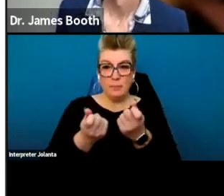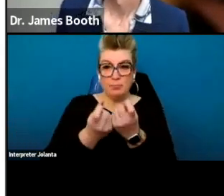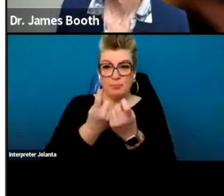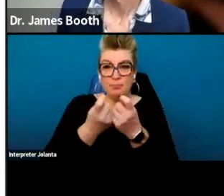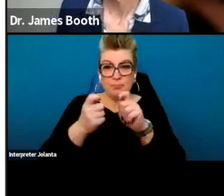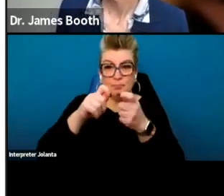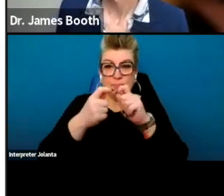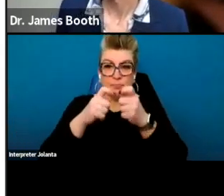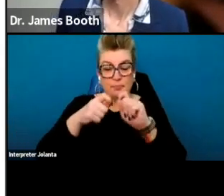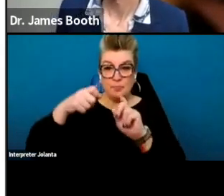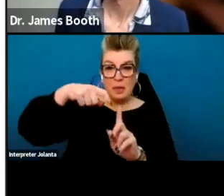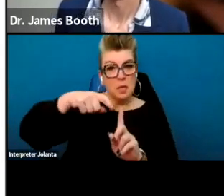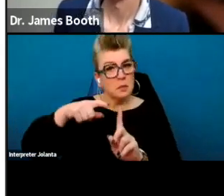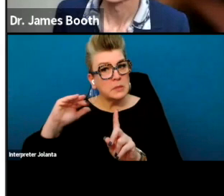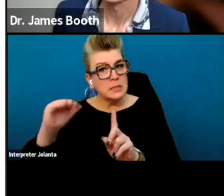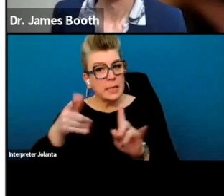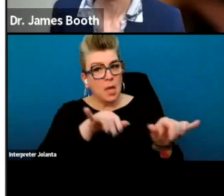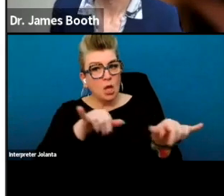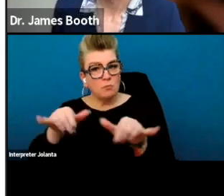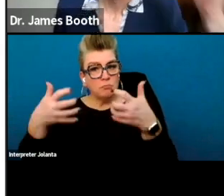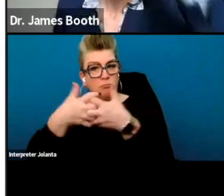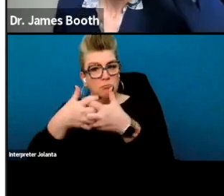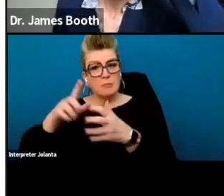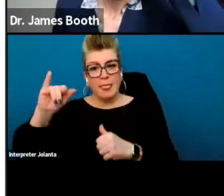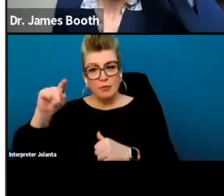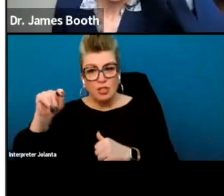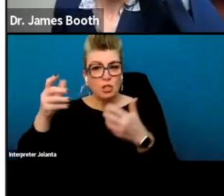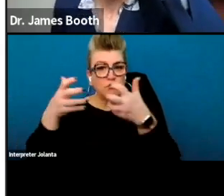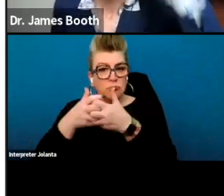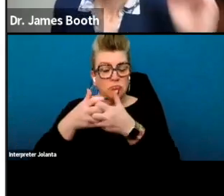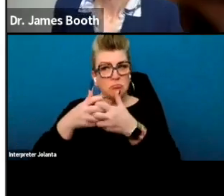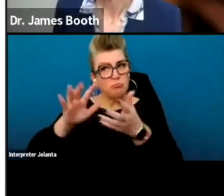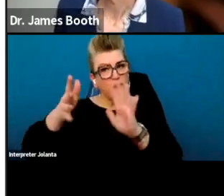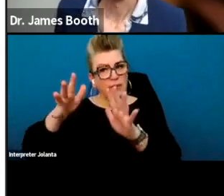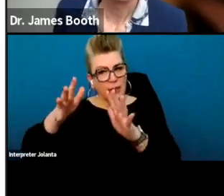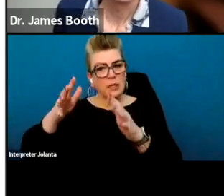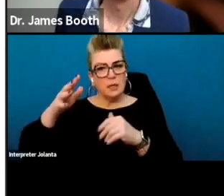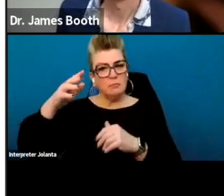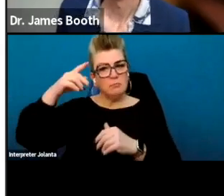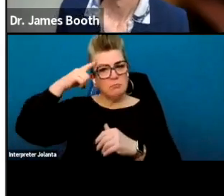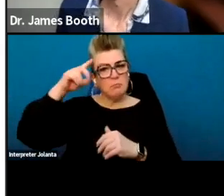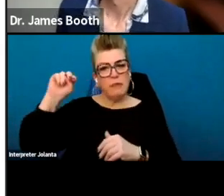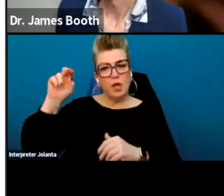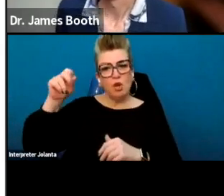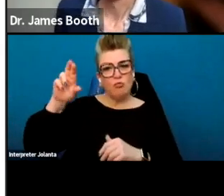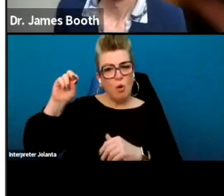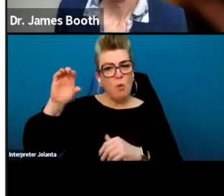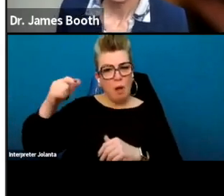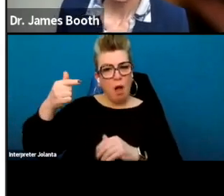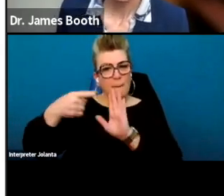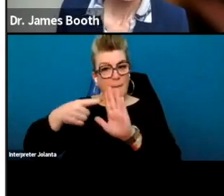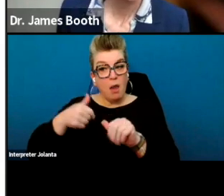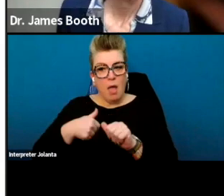been reported in the literature, and is roughly consistent with the neurocognitive model that I outlined at the